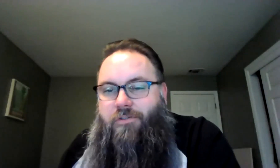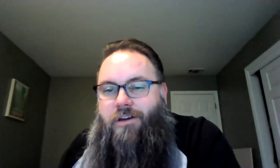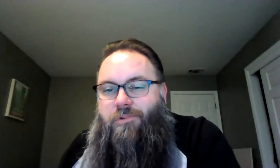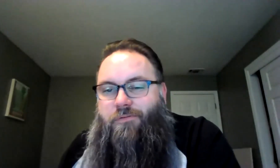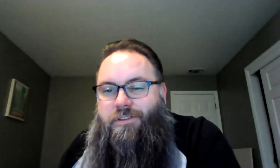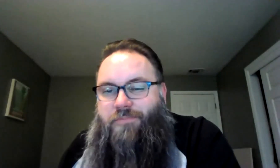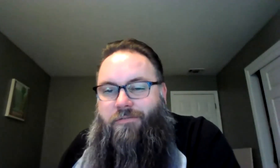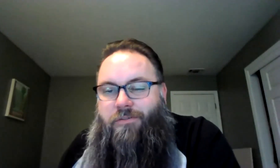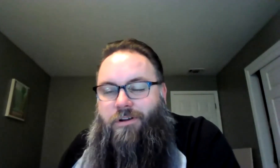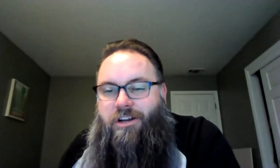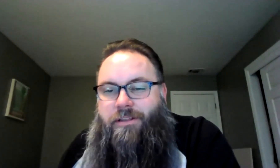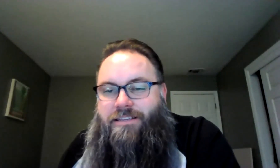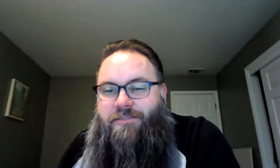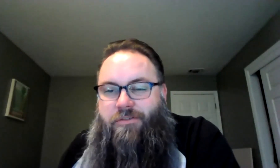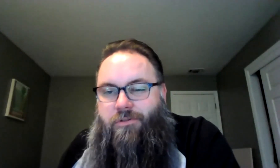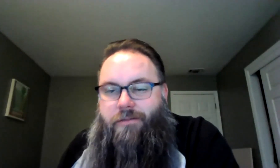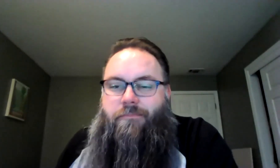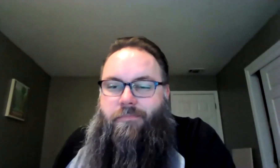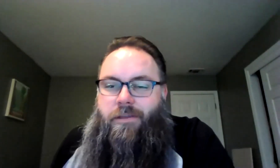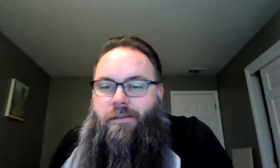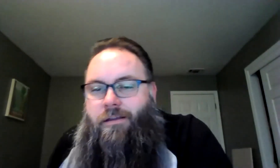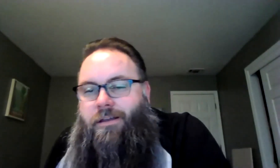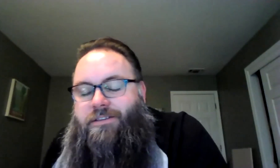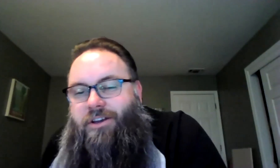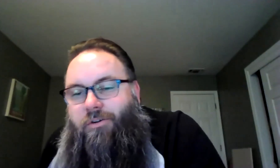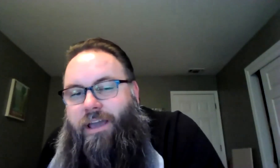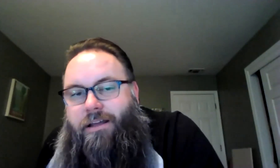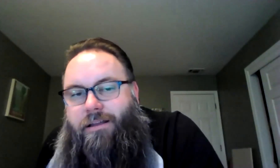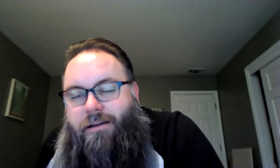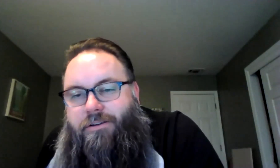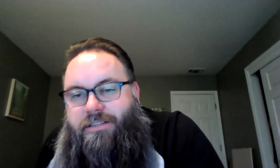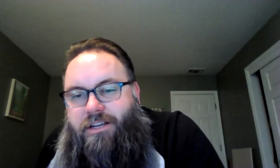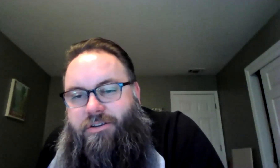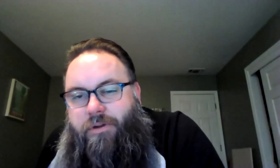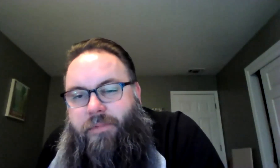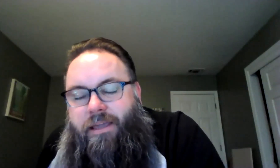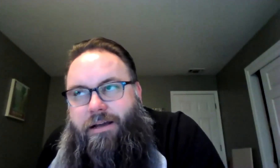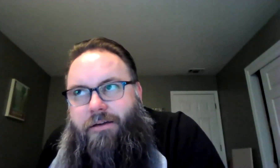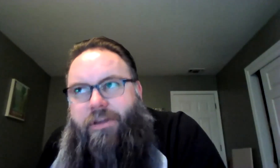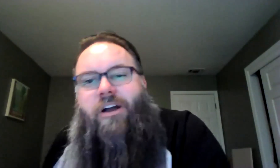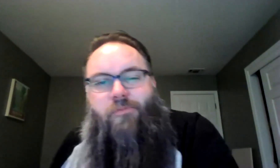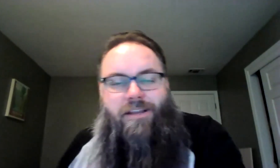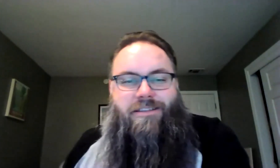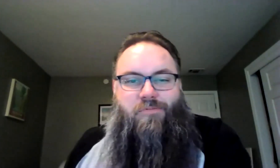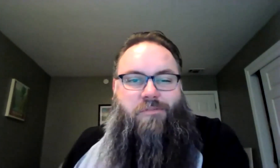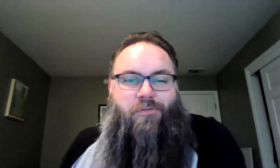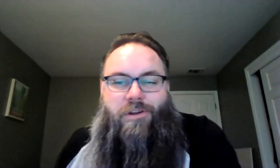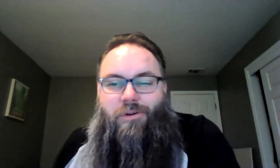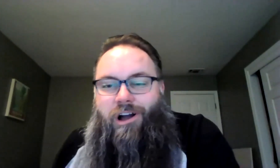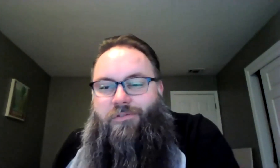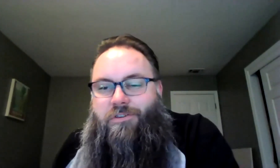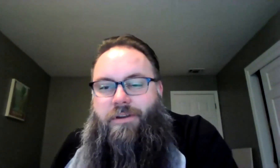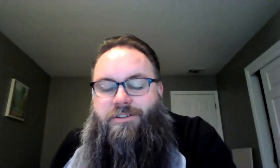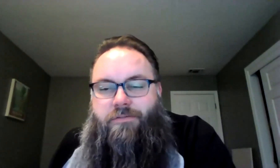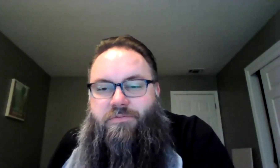Faye, I'll have you unmute for this part of it. We're going to talk about SDP real quick. So we had a good discussion. We have a couple of meetings in the morning before we